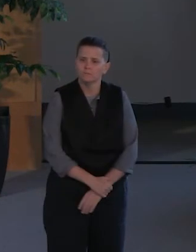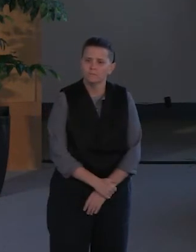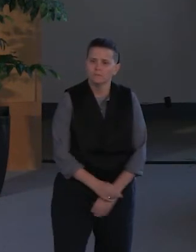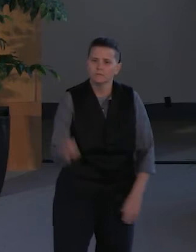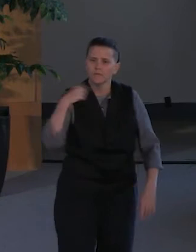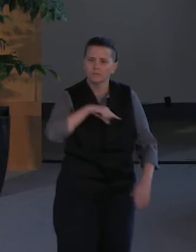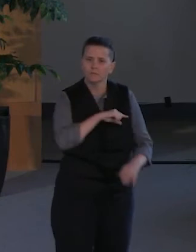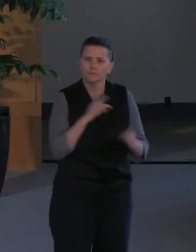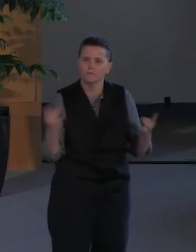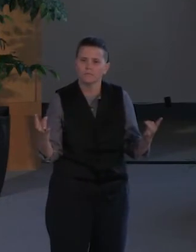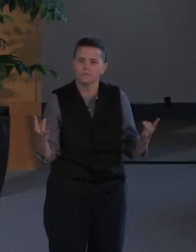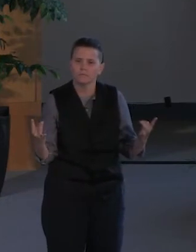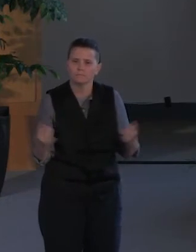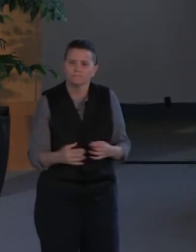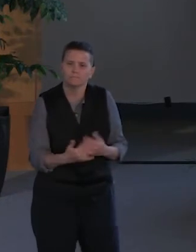meditate today.